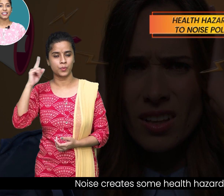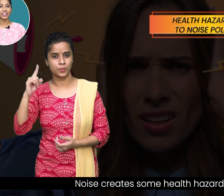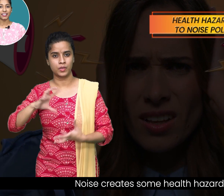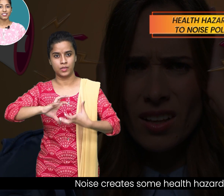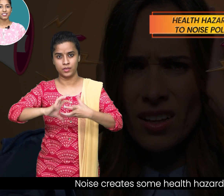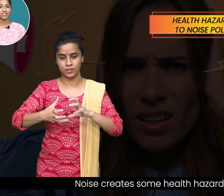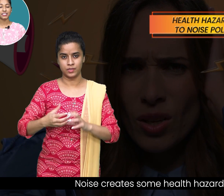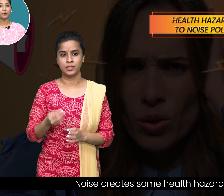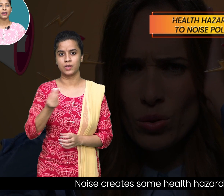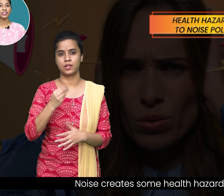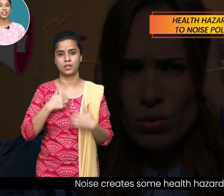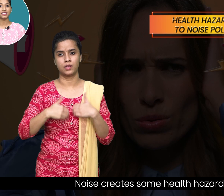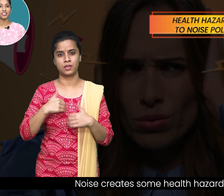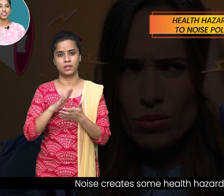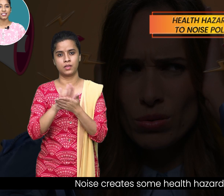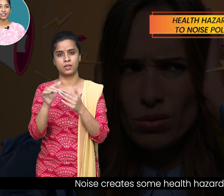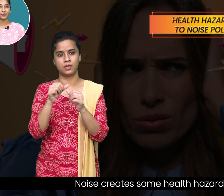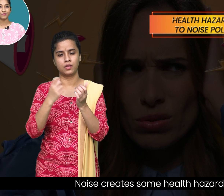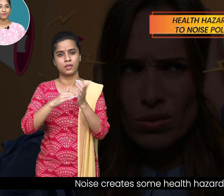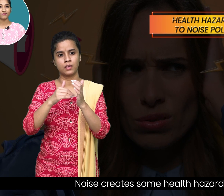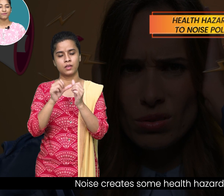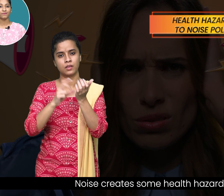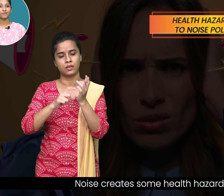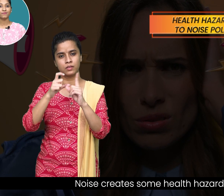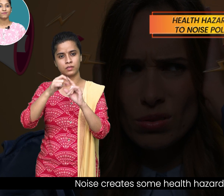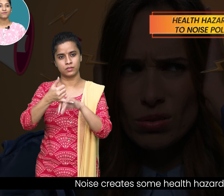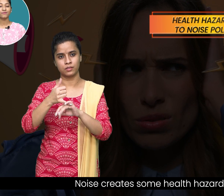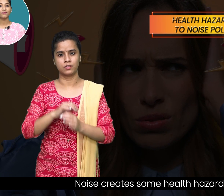Noise creates some health hazards.